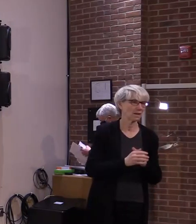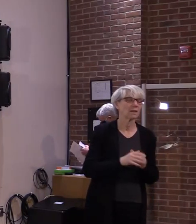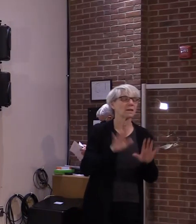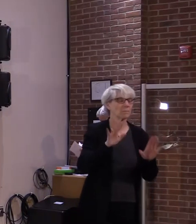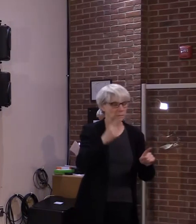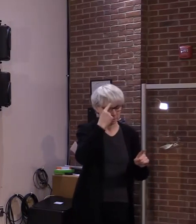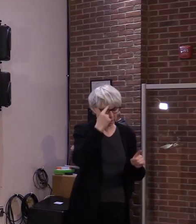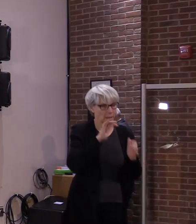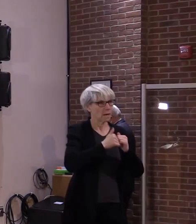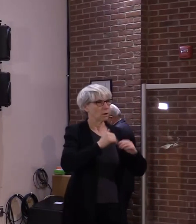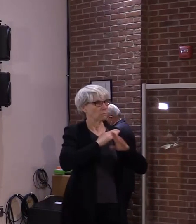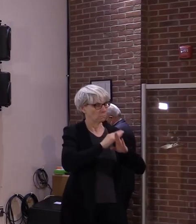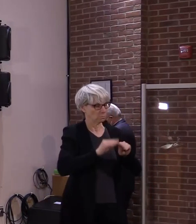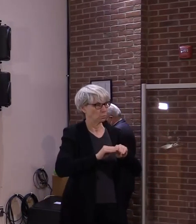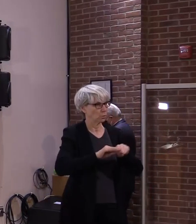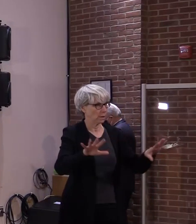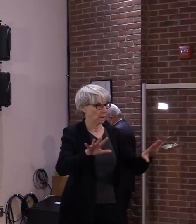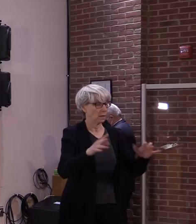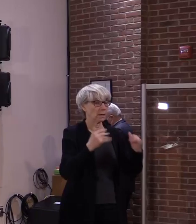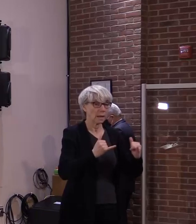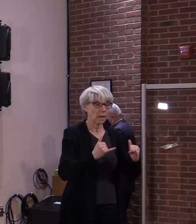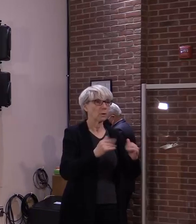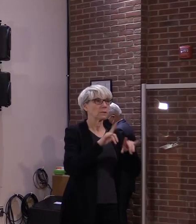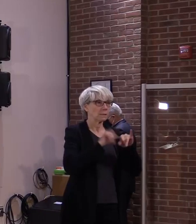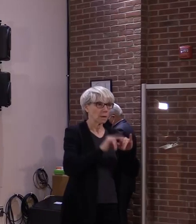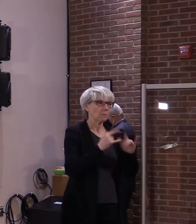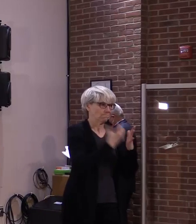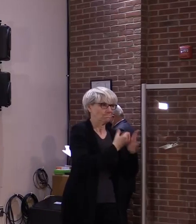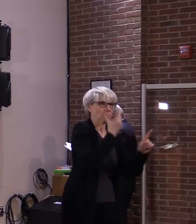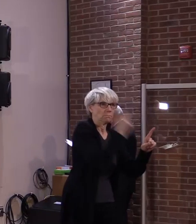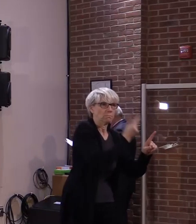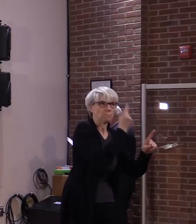virus while we vaccinate more and more Vermonters.